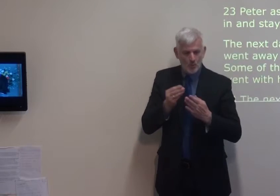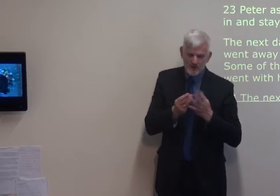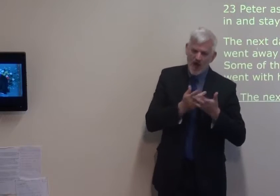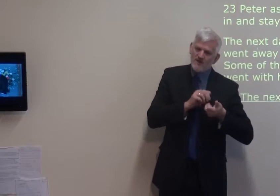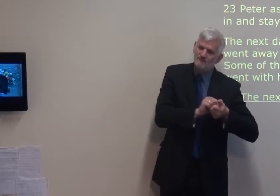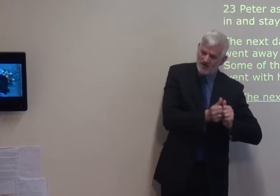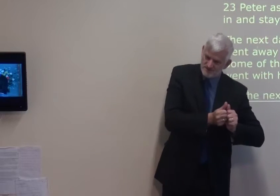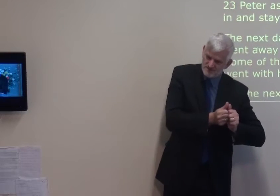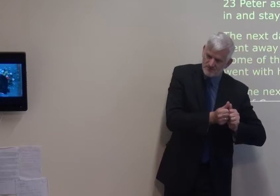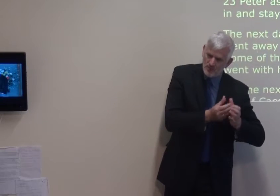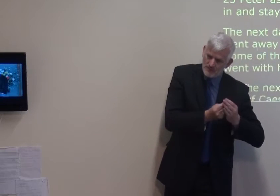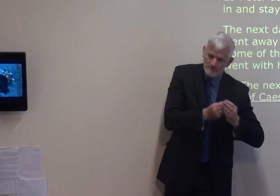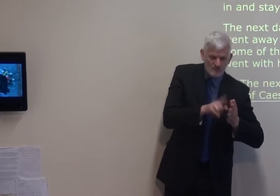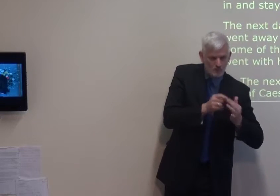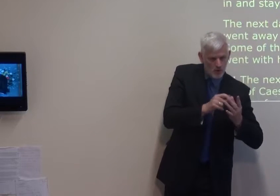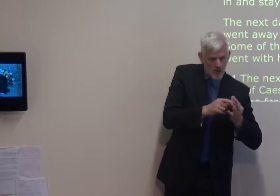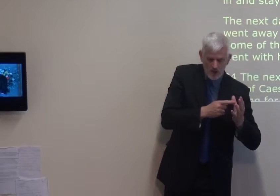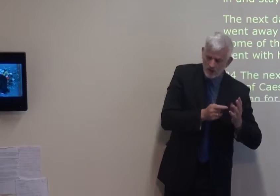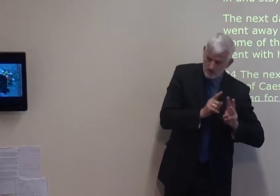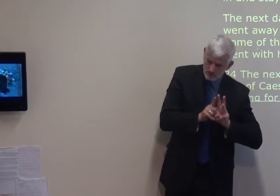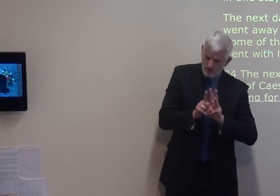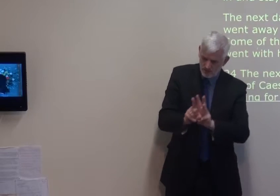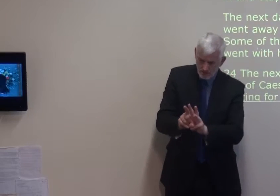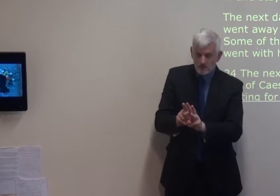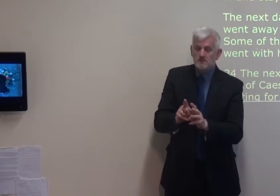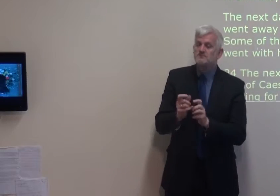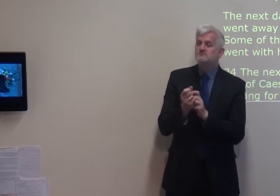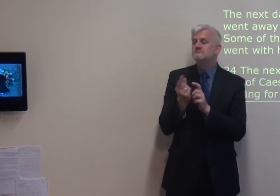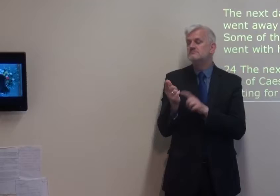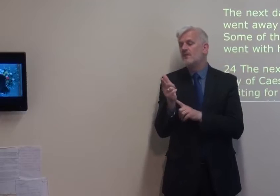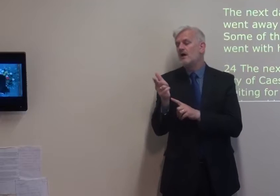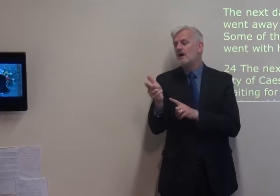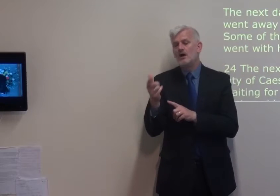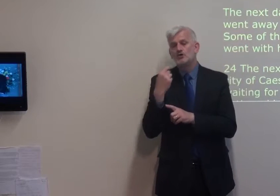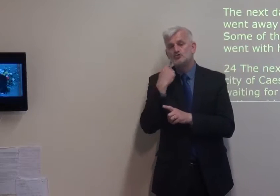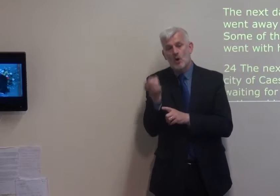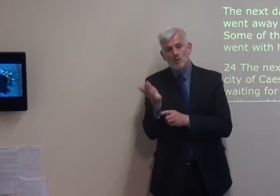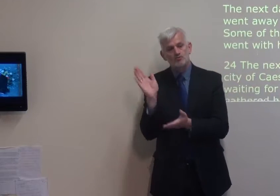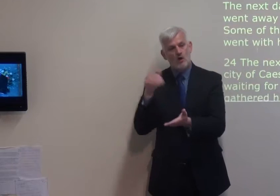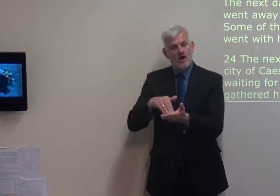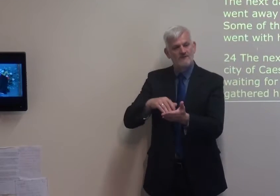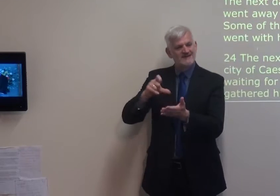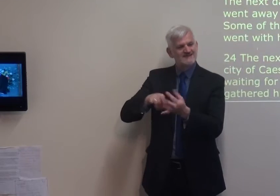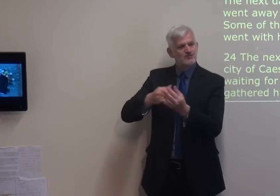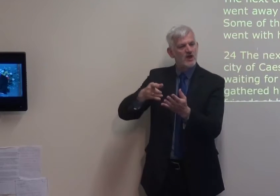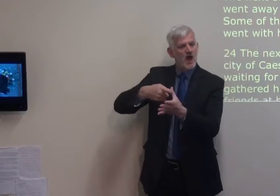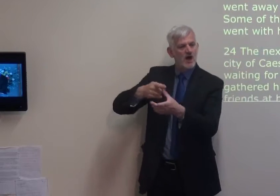Joppa accompanied him. And on the morrow, after they entered into Caesarea, and